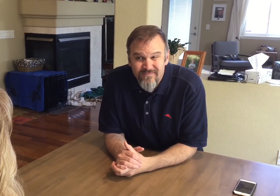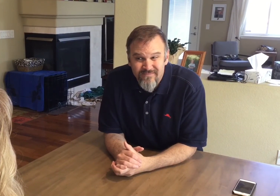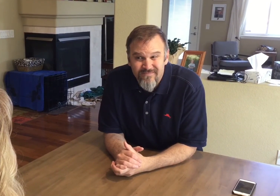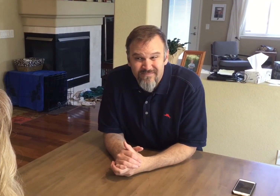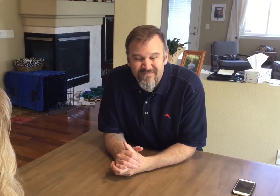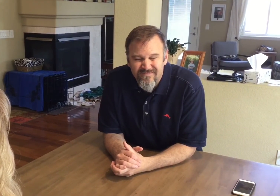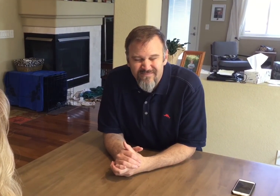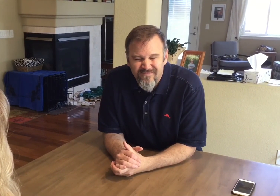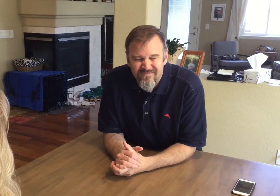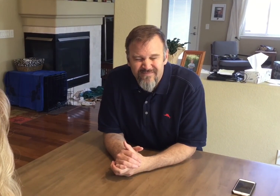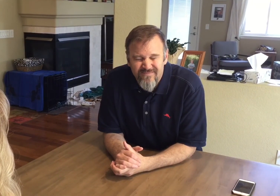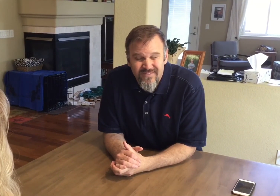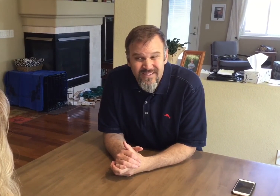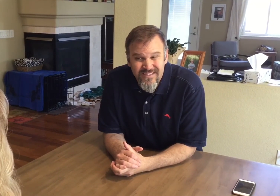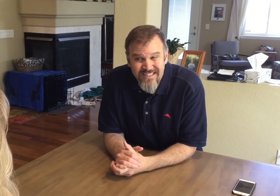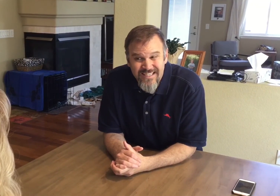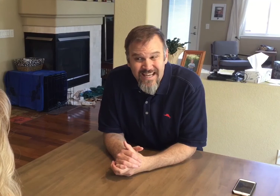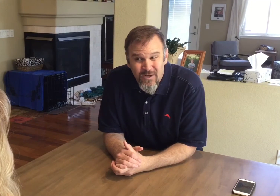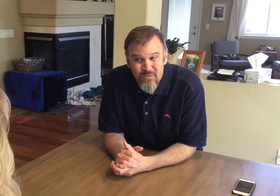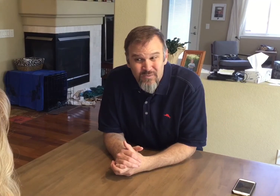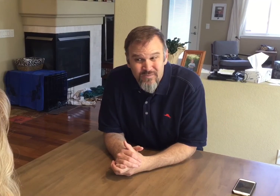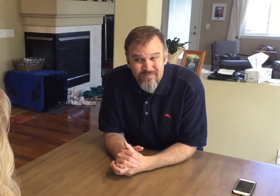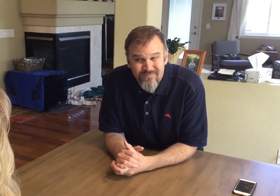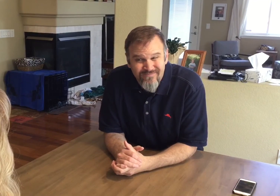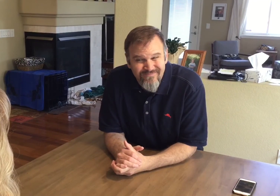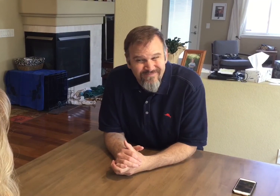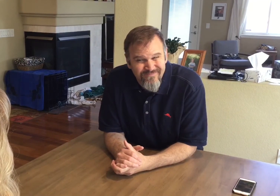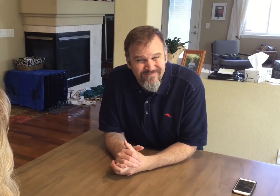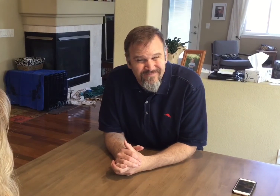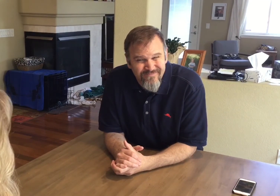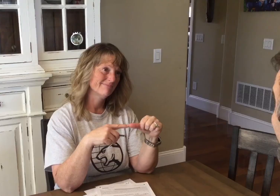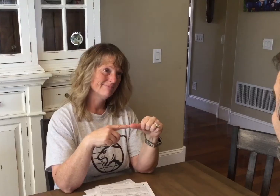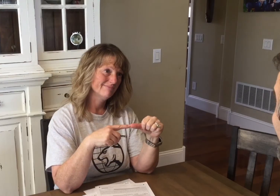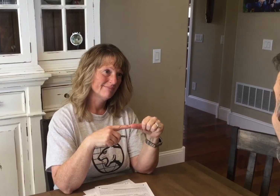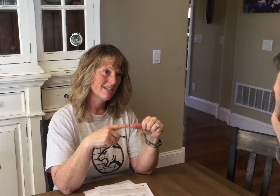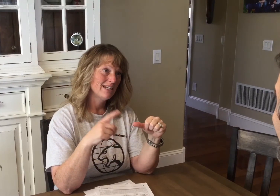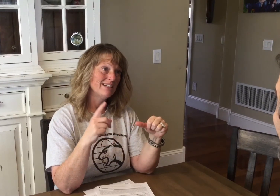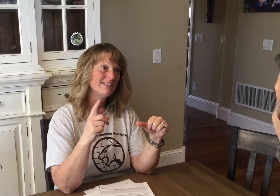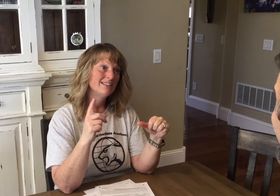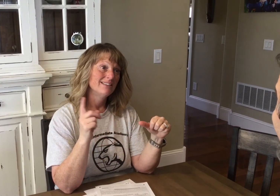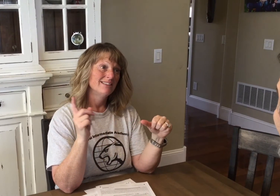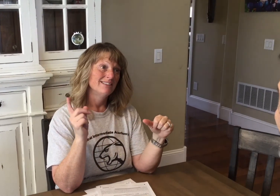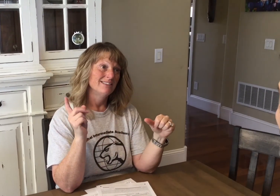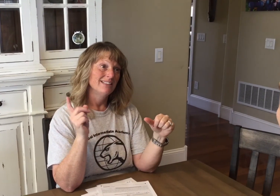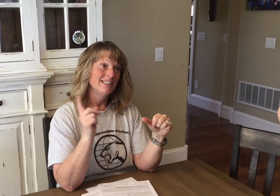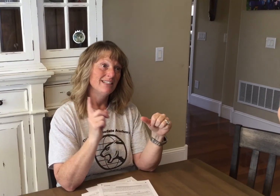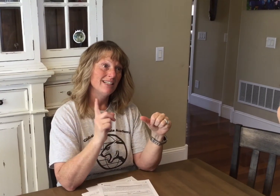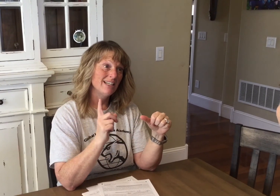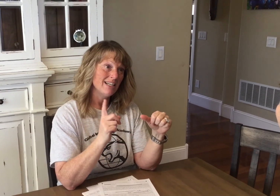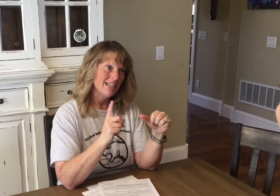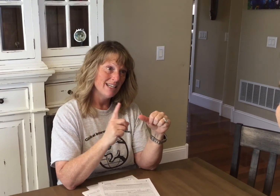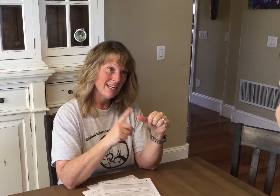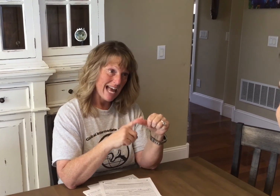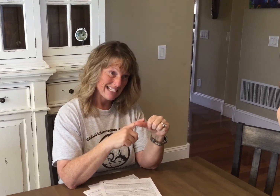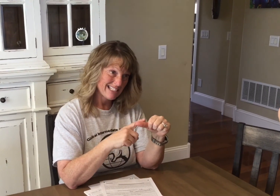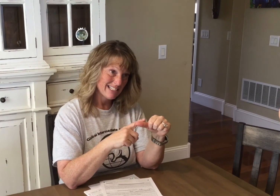Mm-hmm. Do you get it now? Yes.